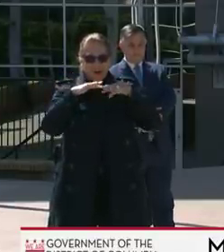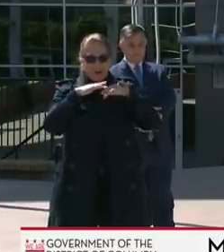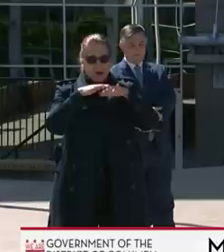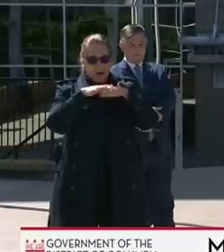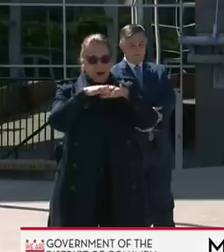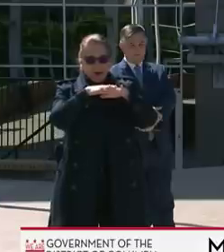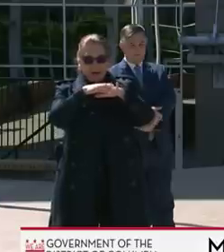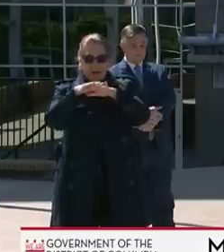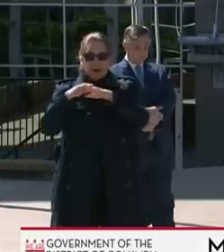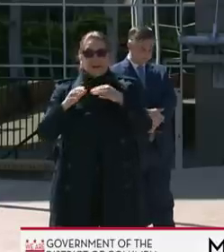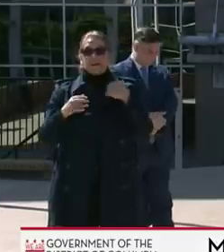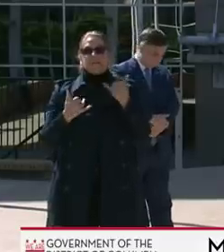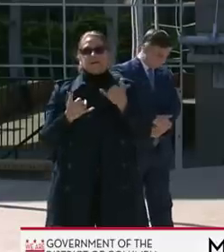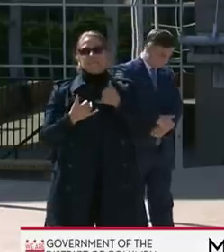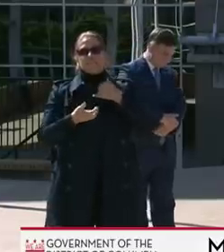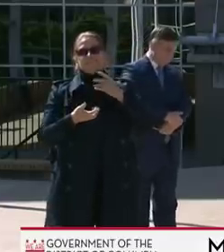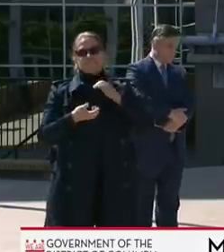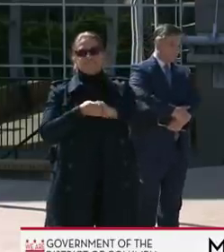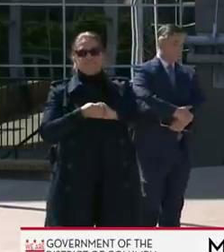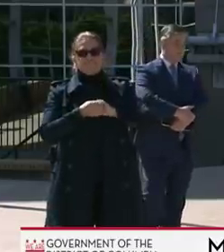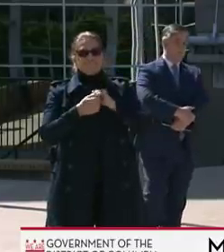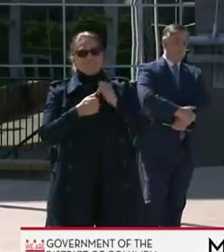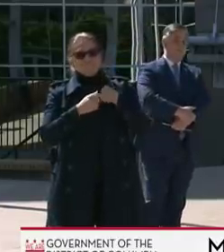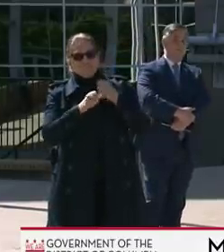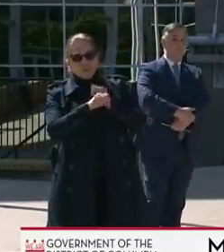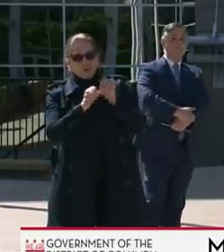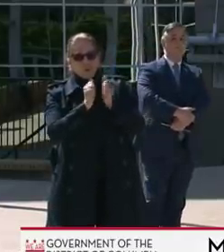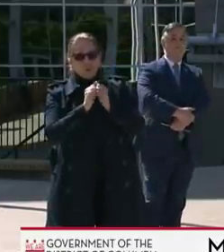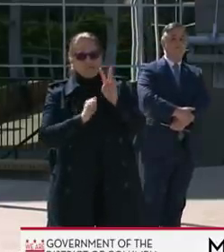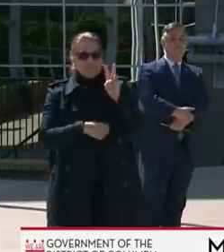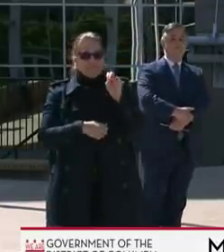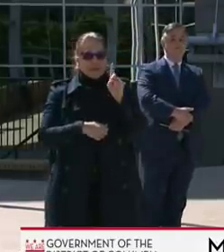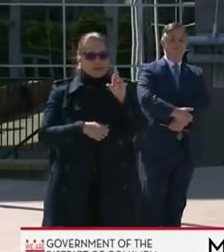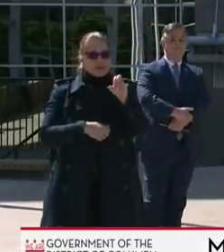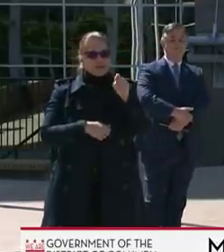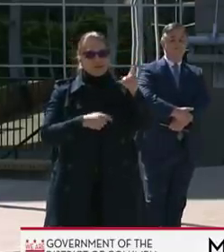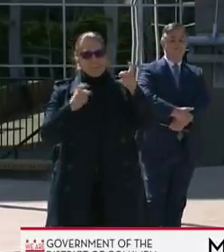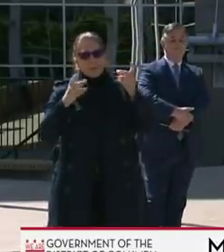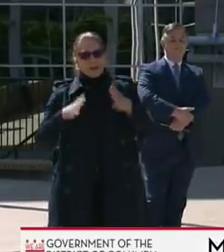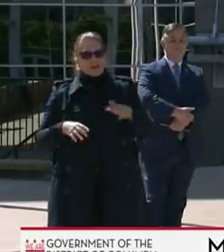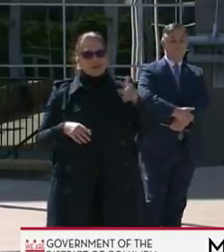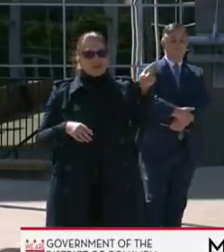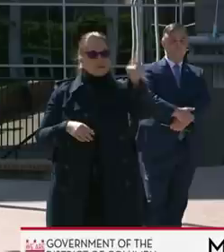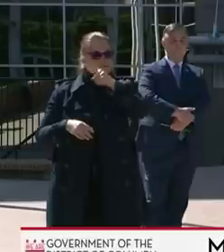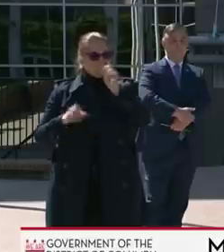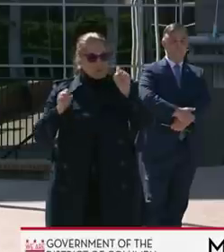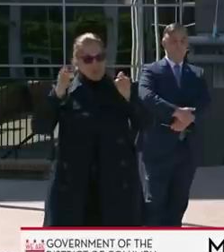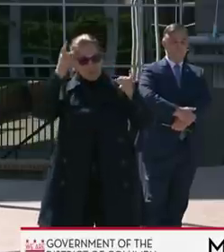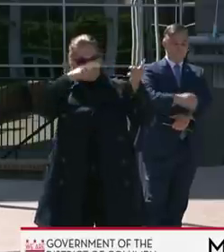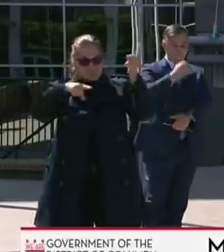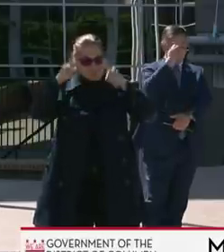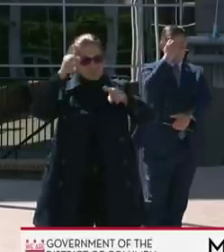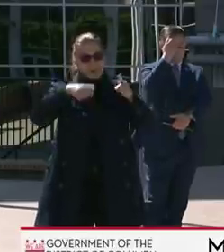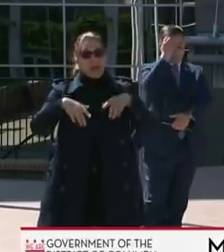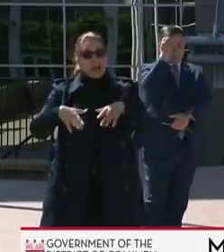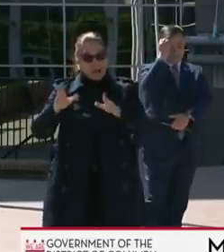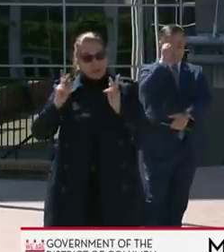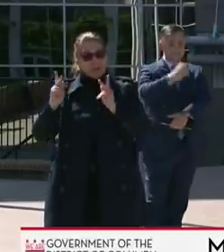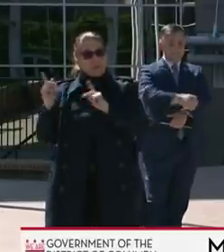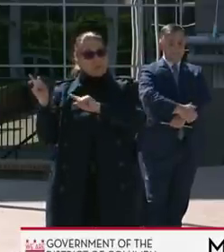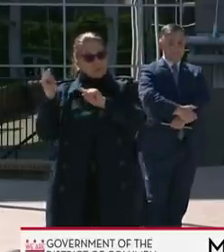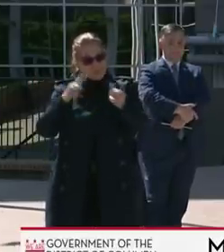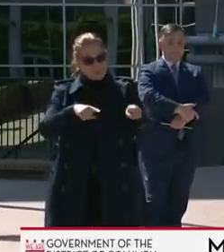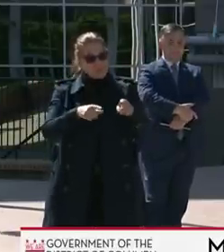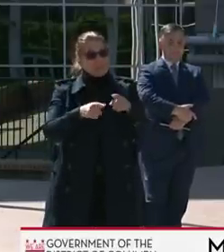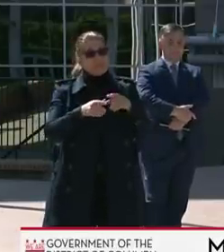there to see if we can come to some kind of agreement where people will still have access to prepared foods.